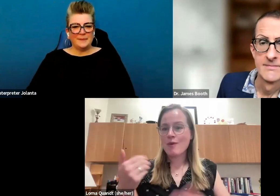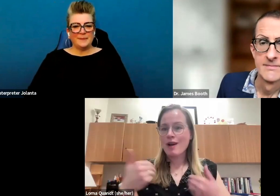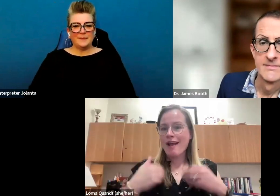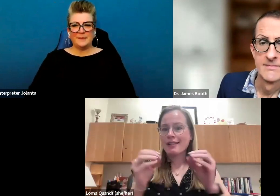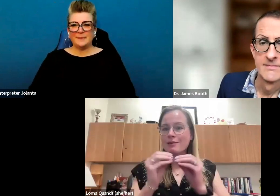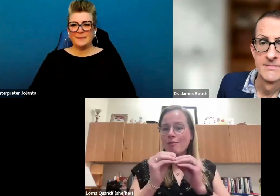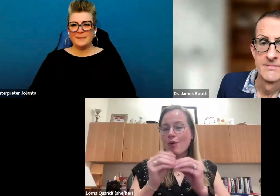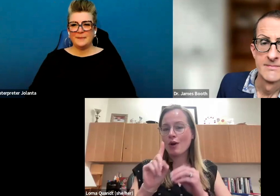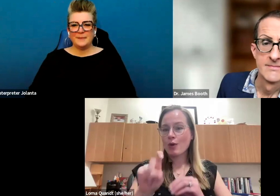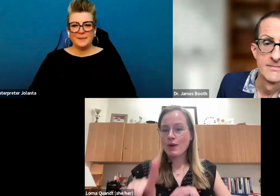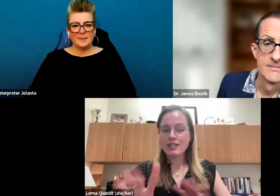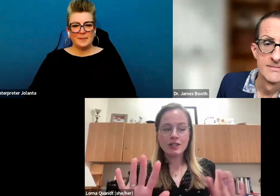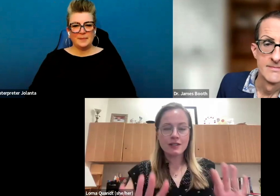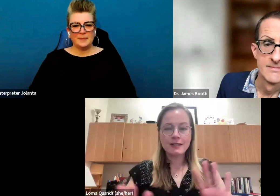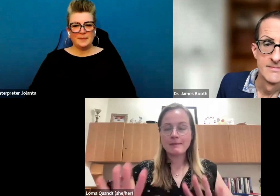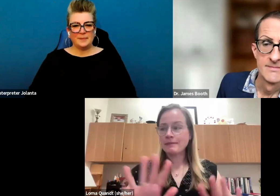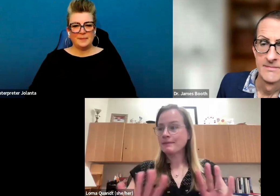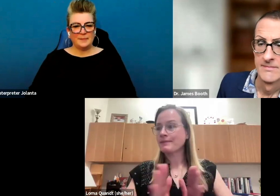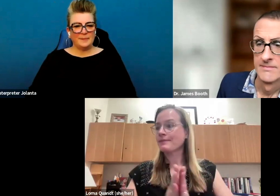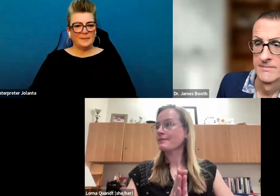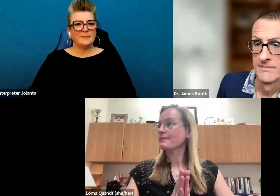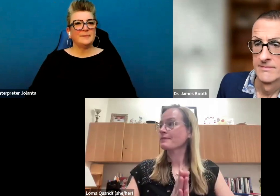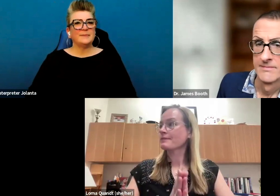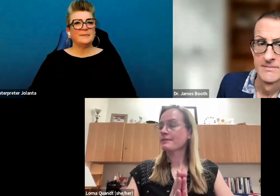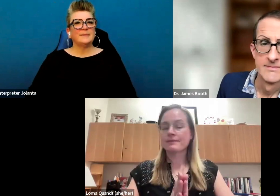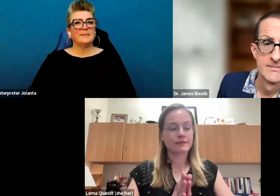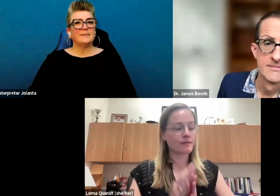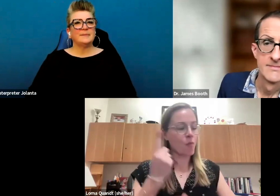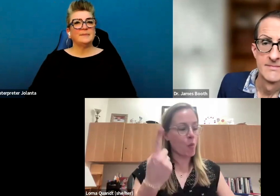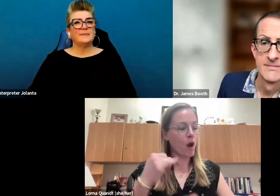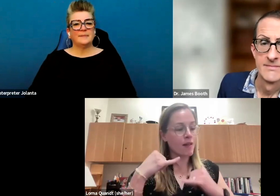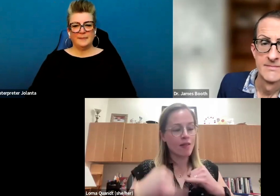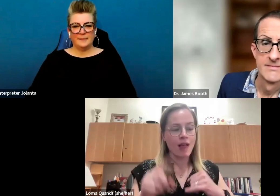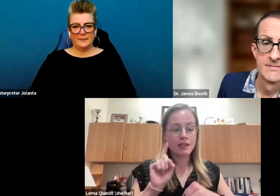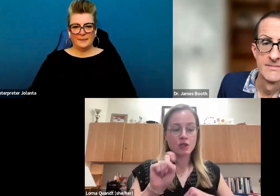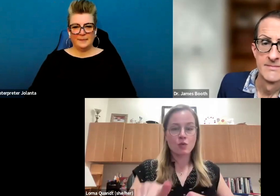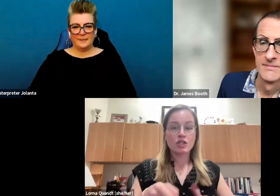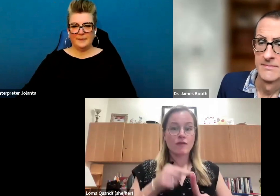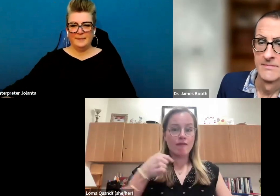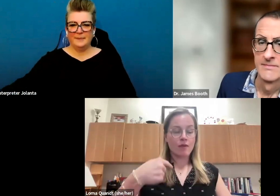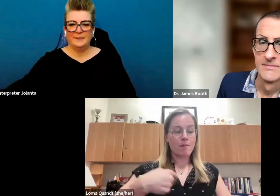Okay, just wanted to check in and see if anyone has any last questions.